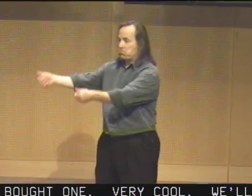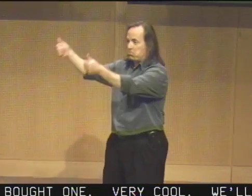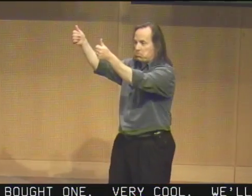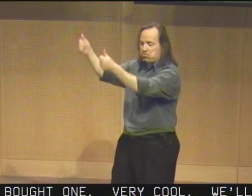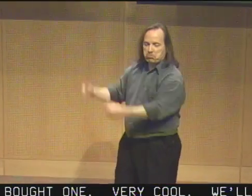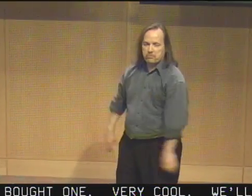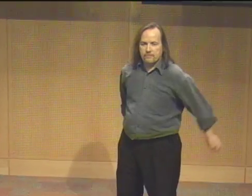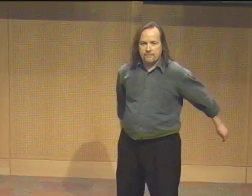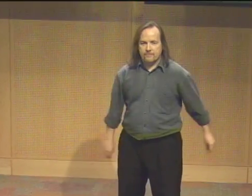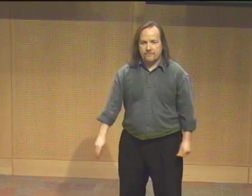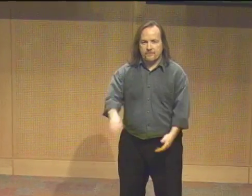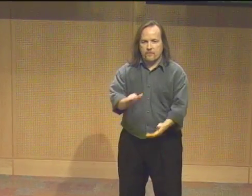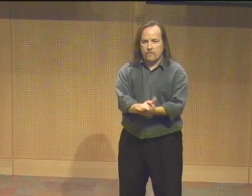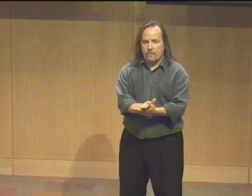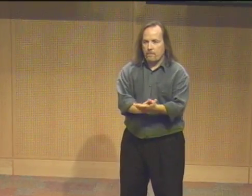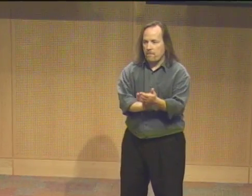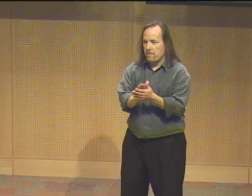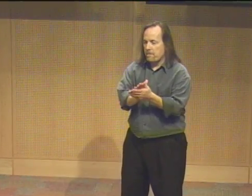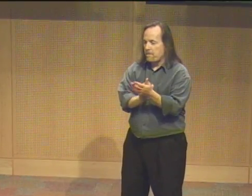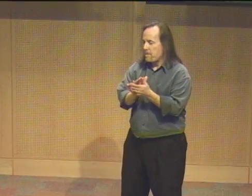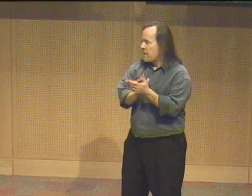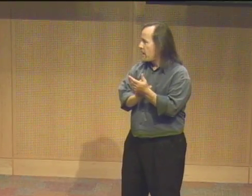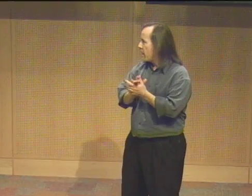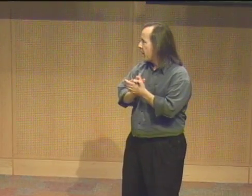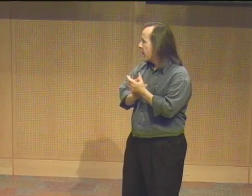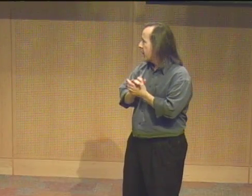Thanks, Stacy. She's adjusting the lights.